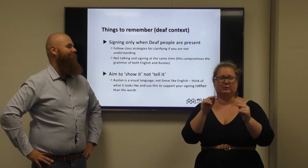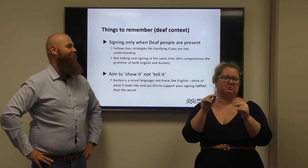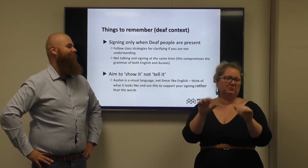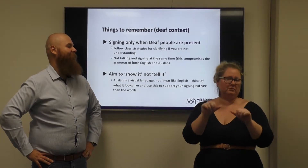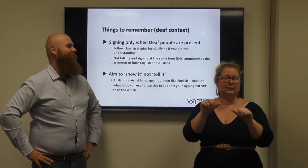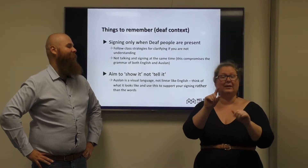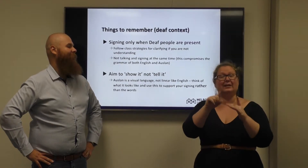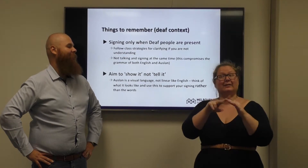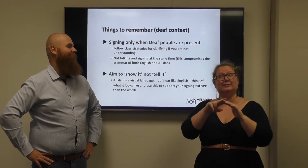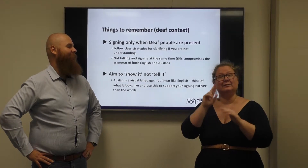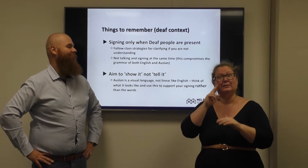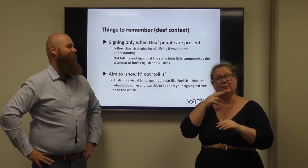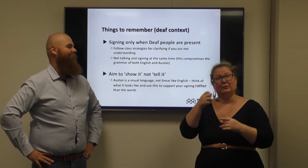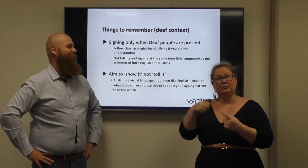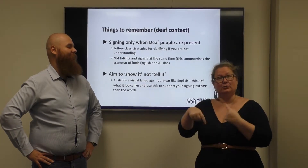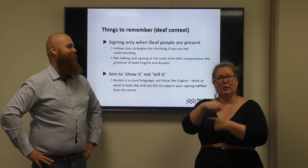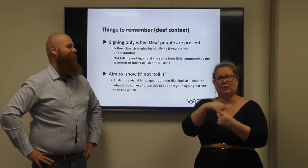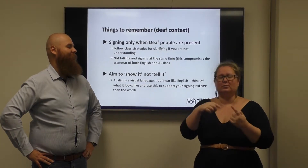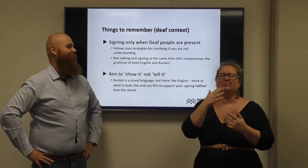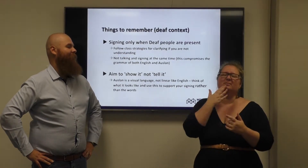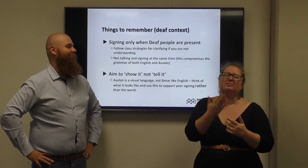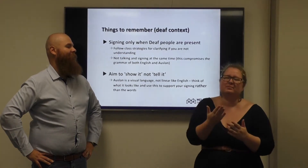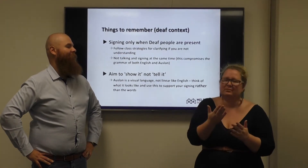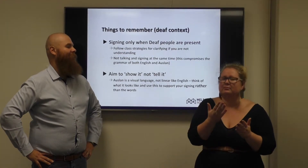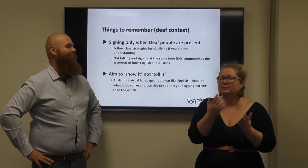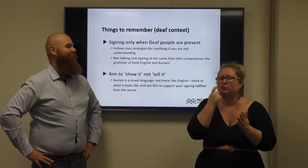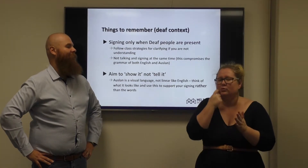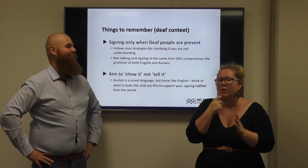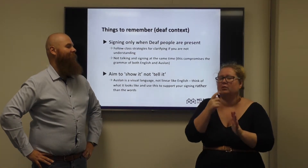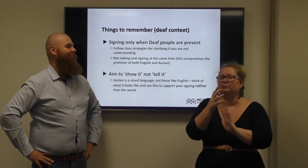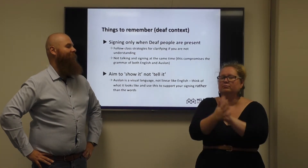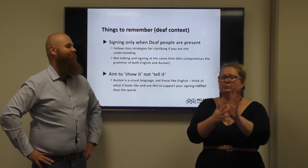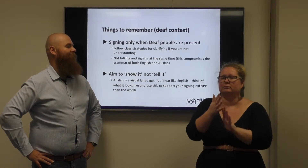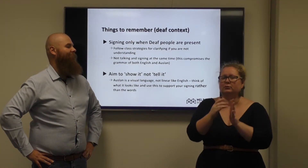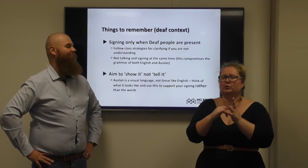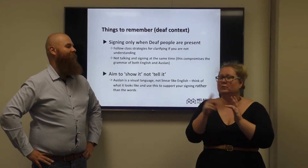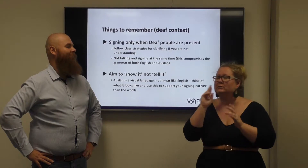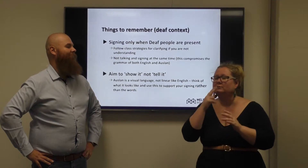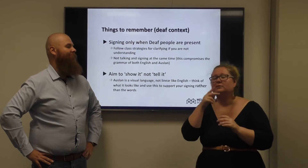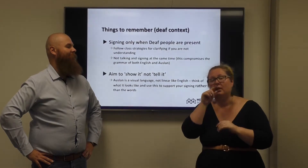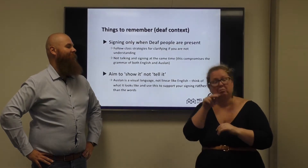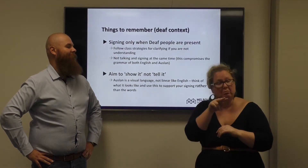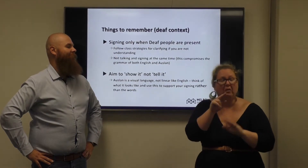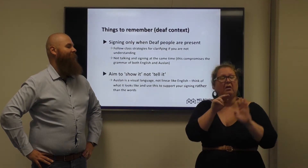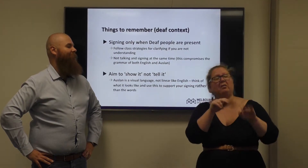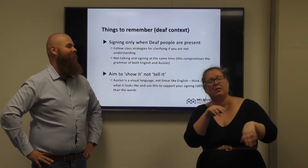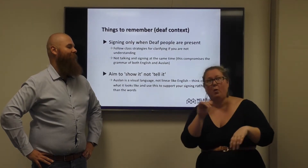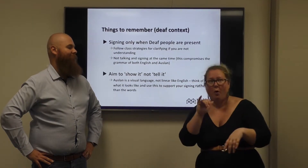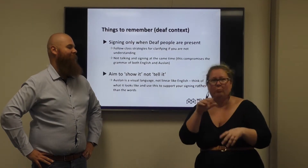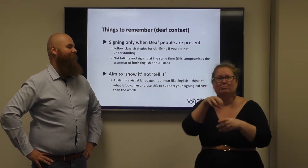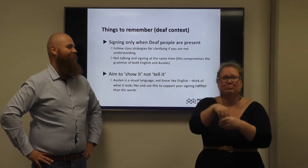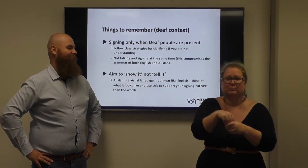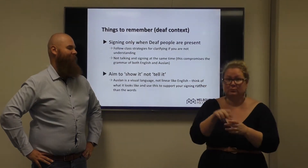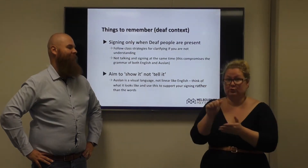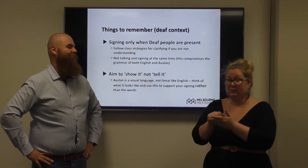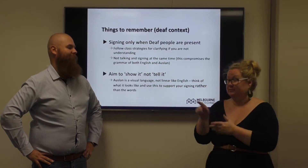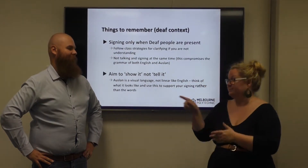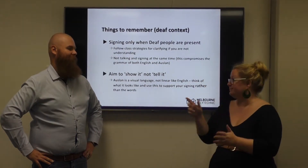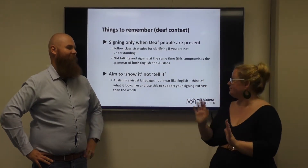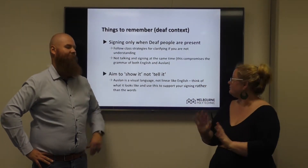that your first language is English, you might be fatigued, but if deaf people are around, please try to sign. The deaf people can look and see